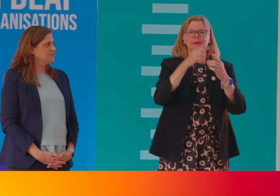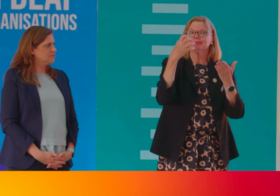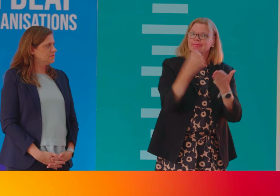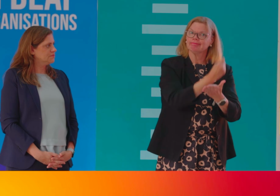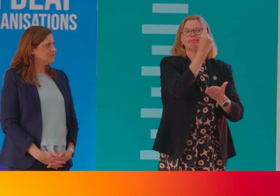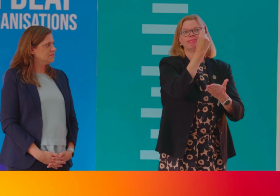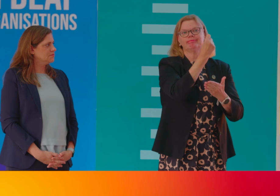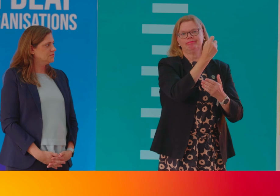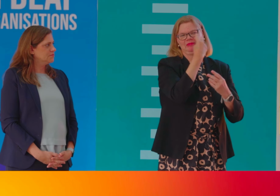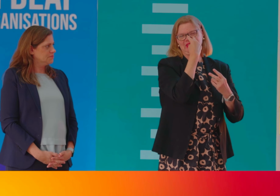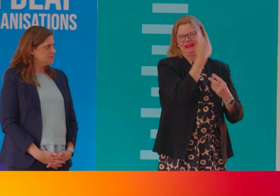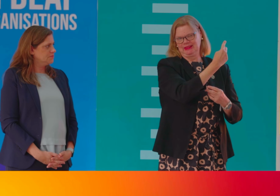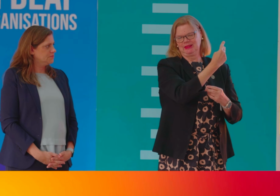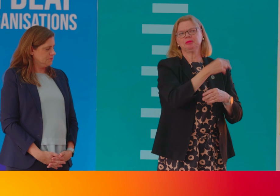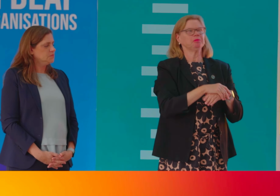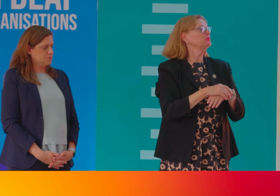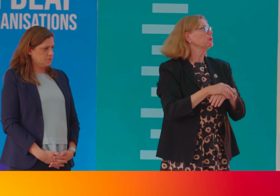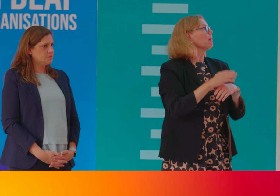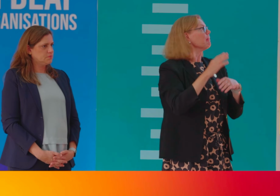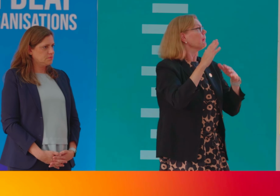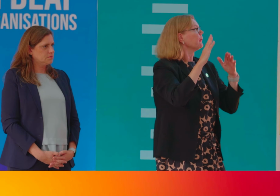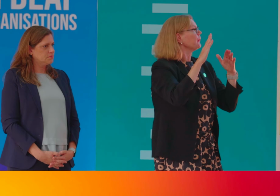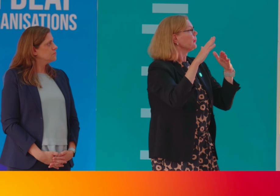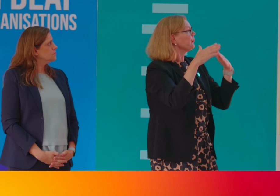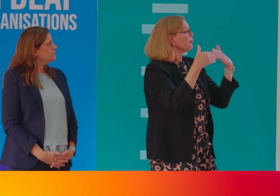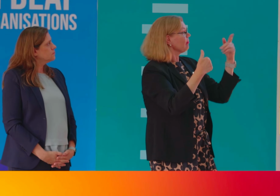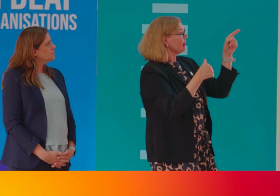level advocacy.